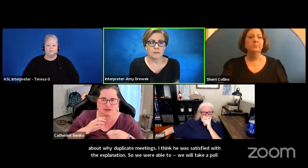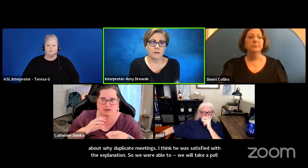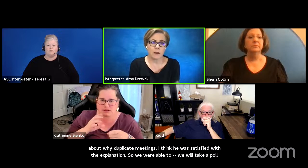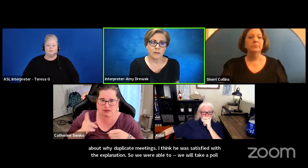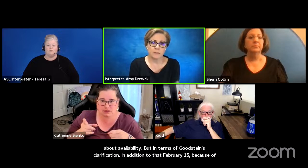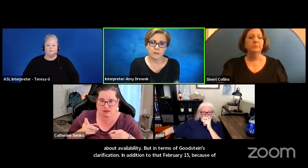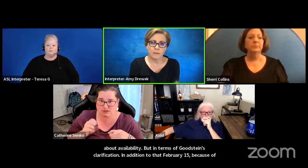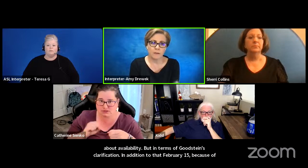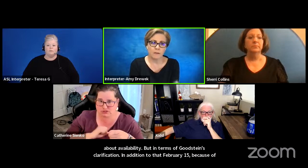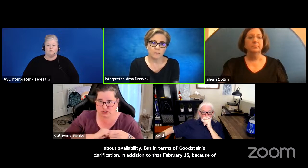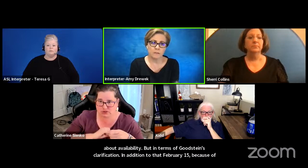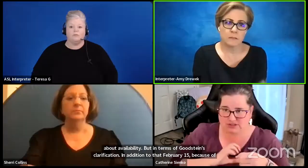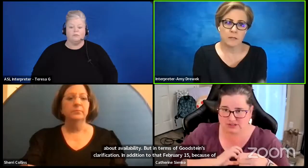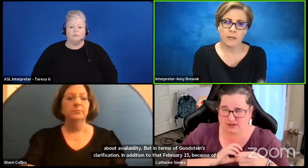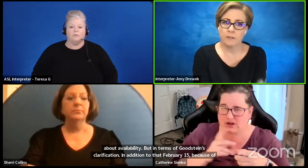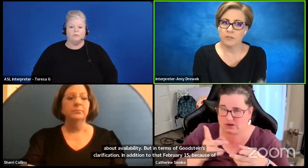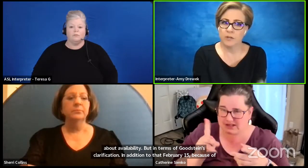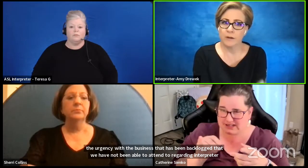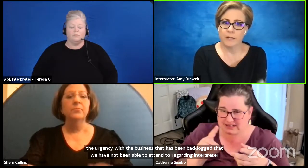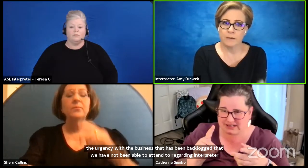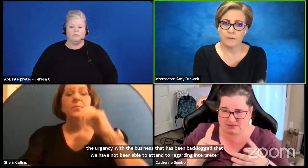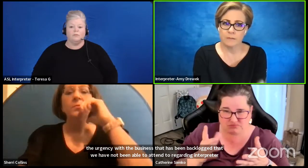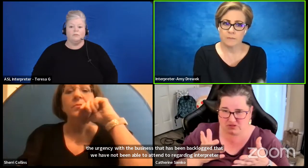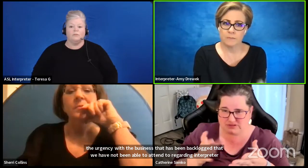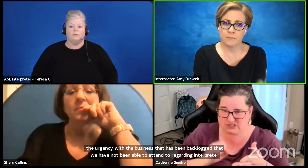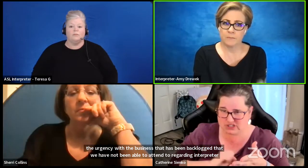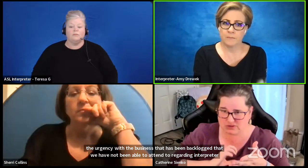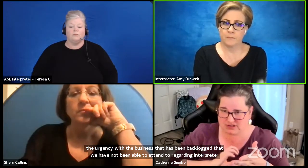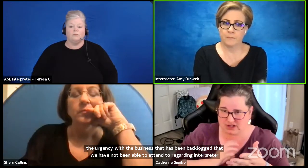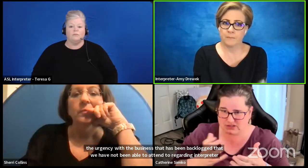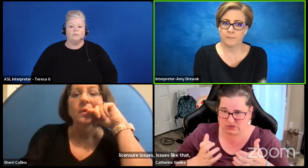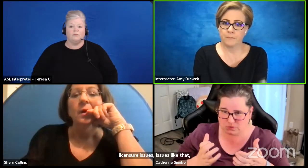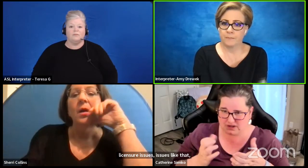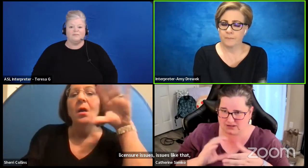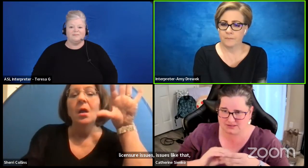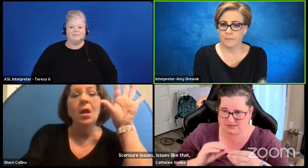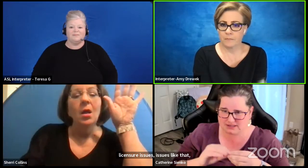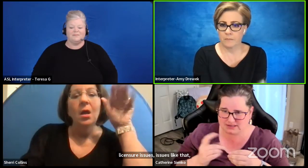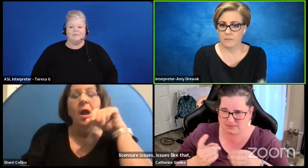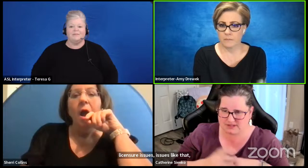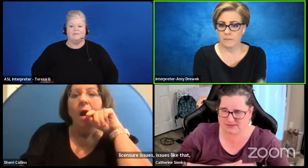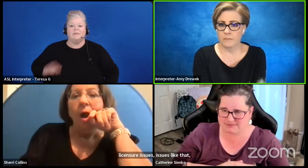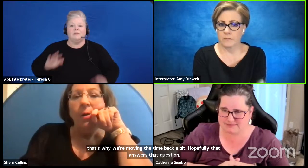I appreciate the guidance on that. And Sherry.